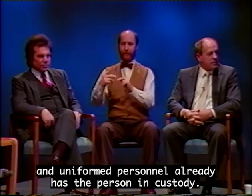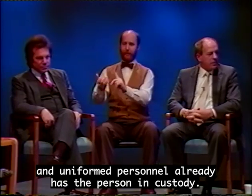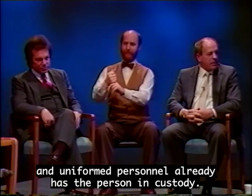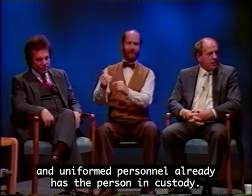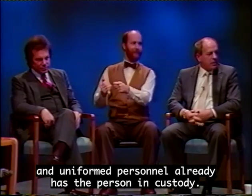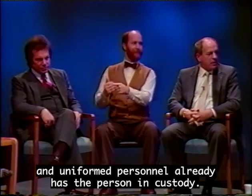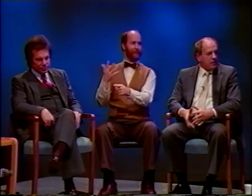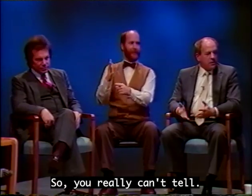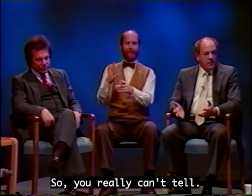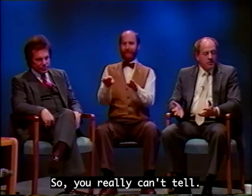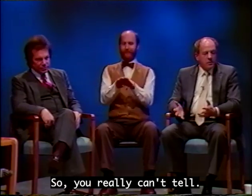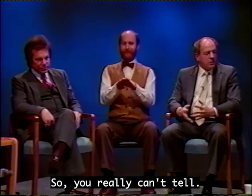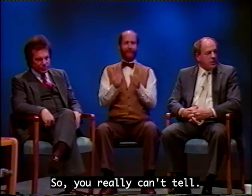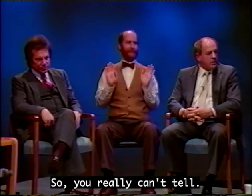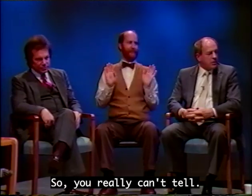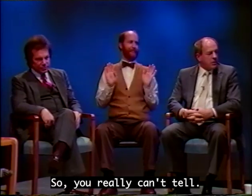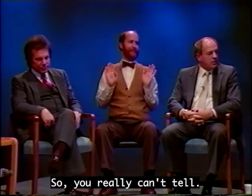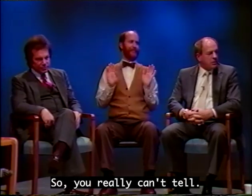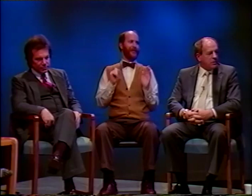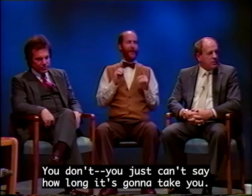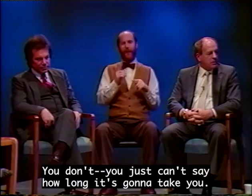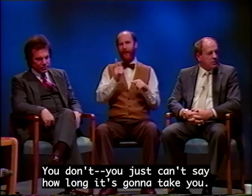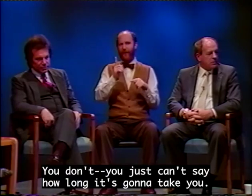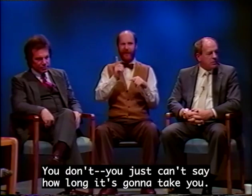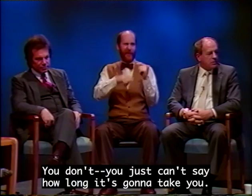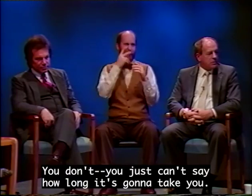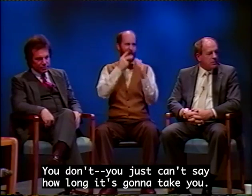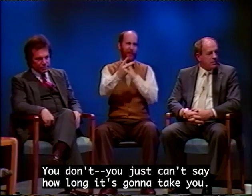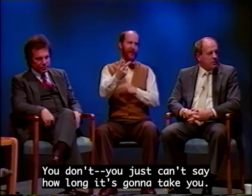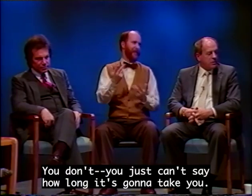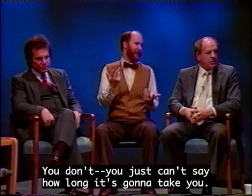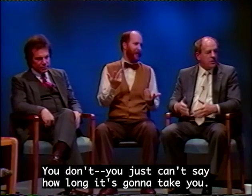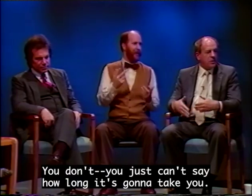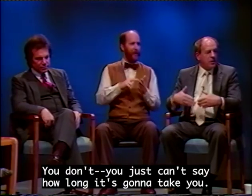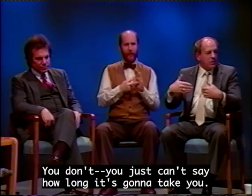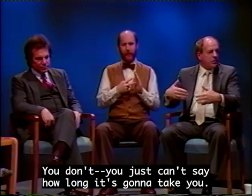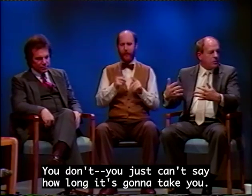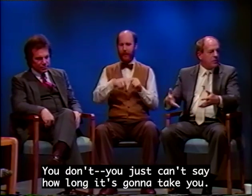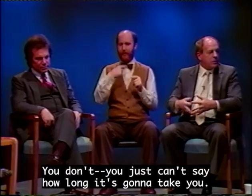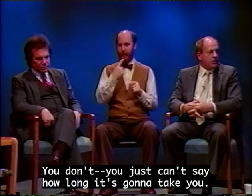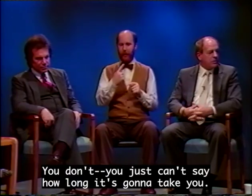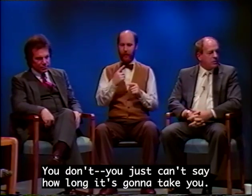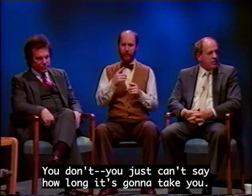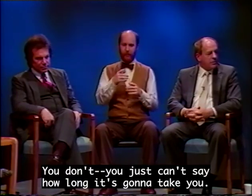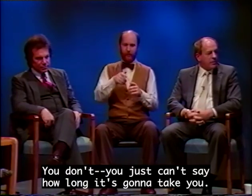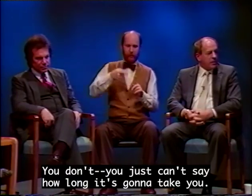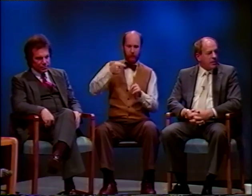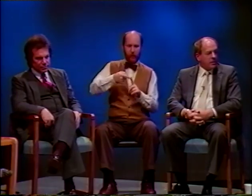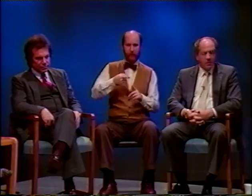custody. So you really can't tell. You just can't say how long it's going to take you.